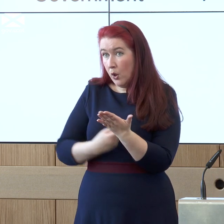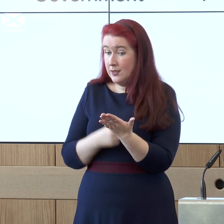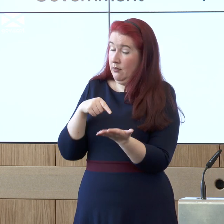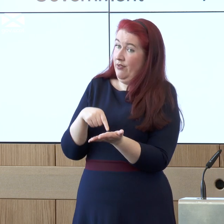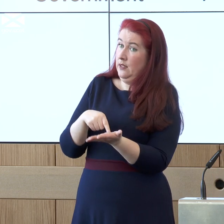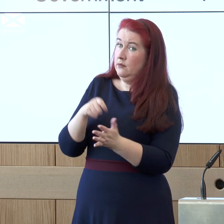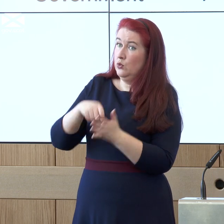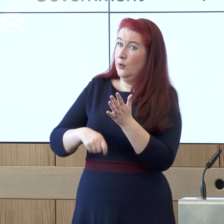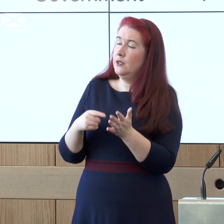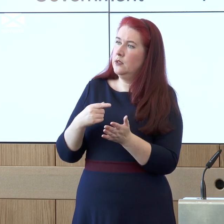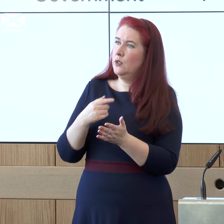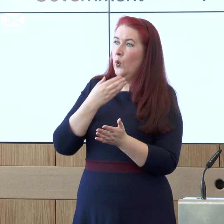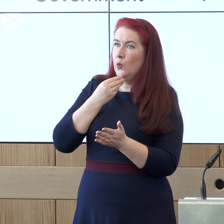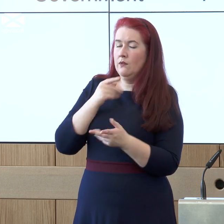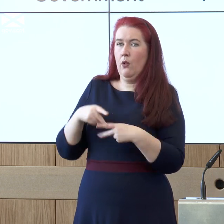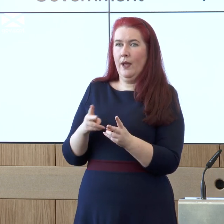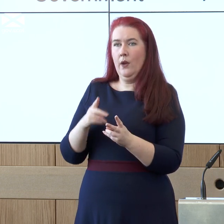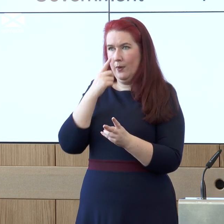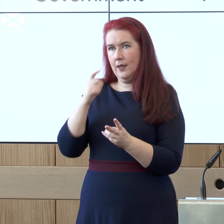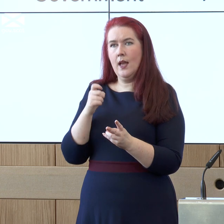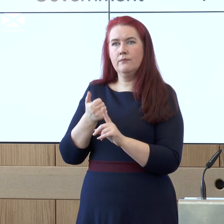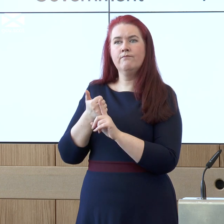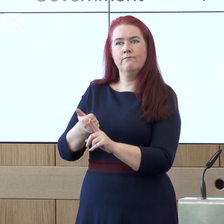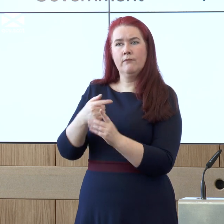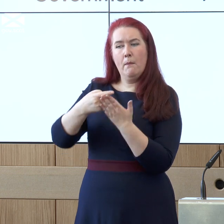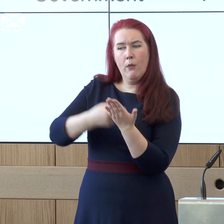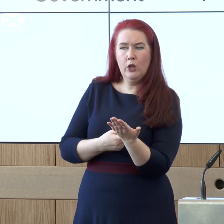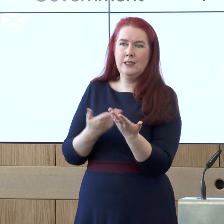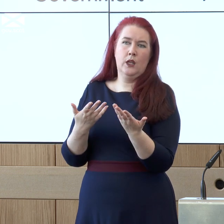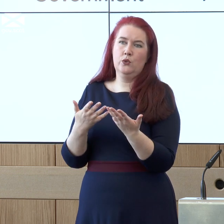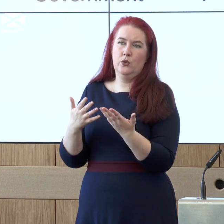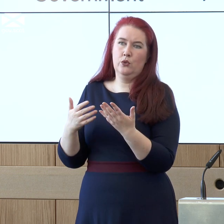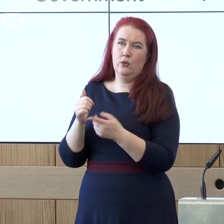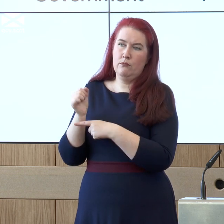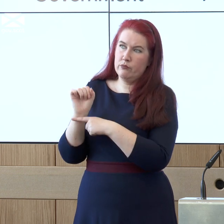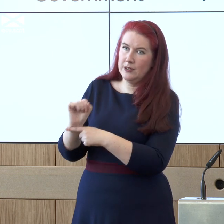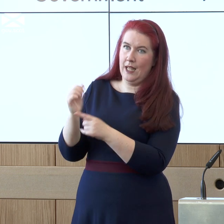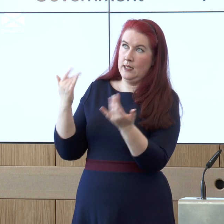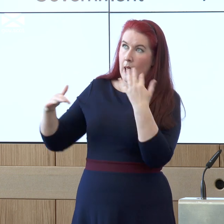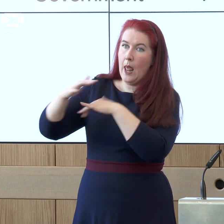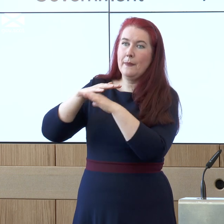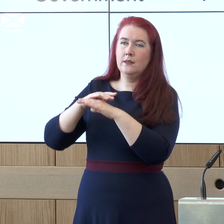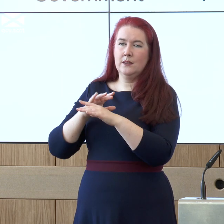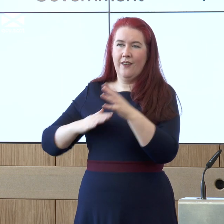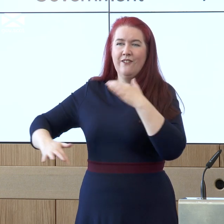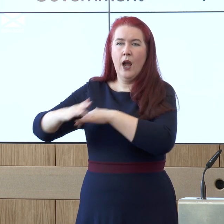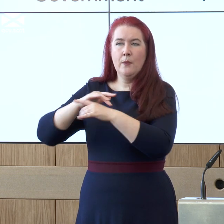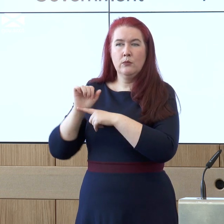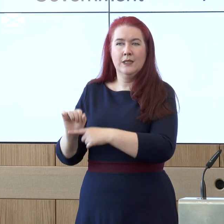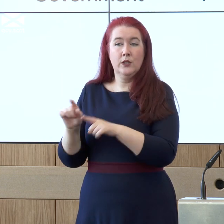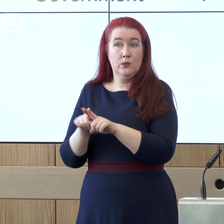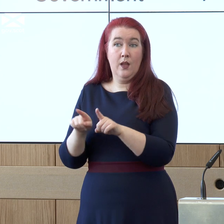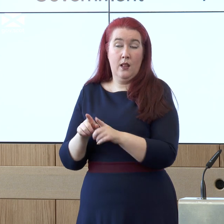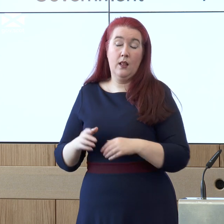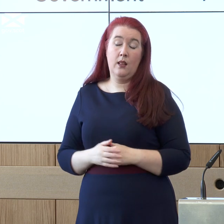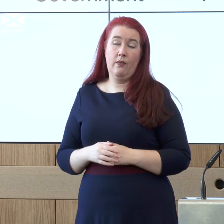to advance policies that protect the climate and the environment as well. And that is really important